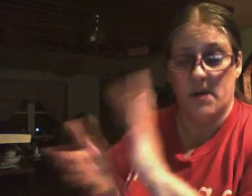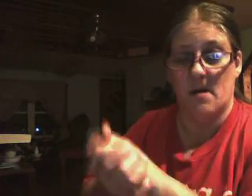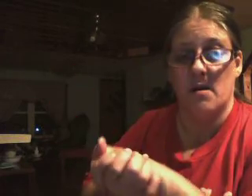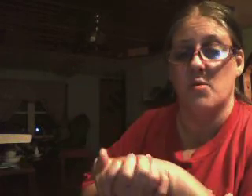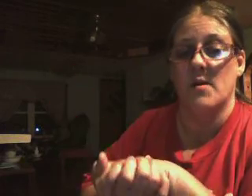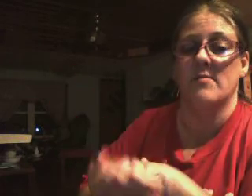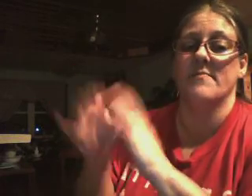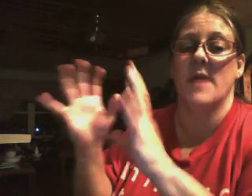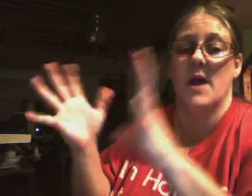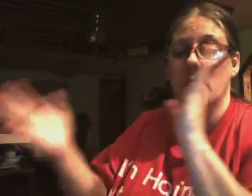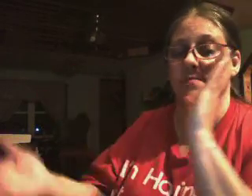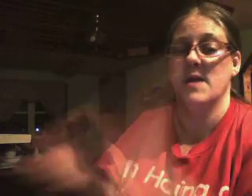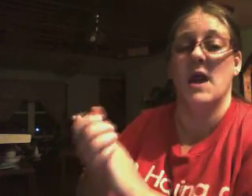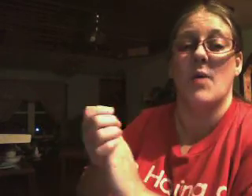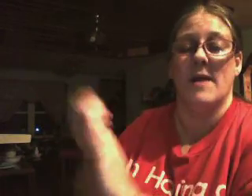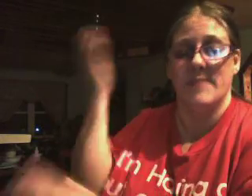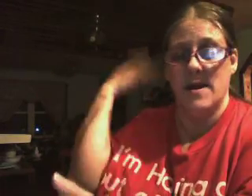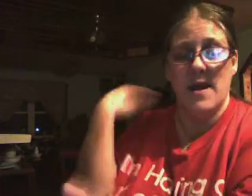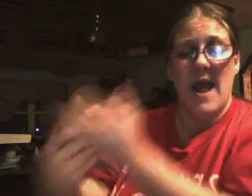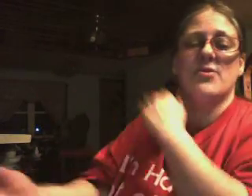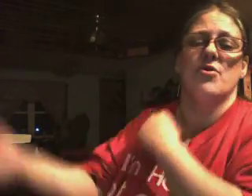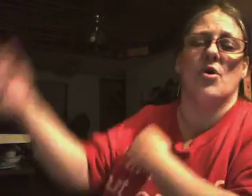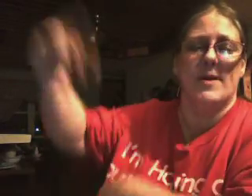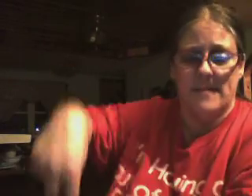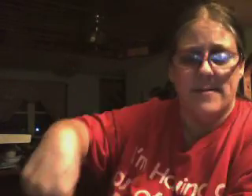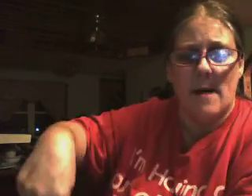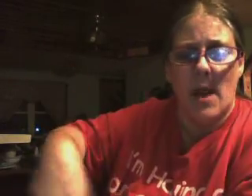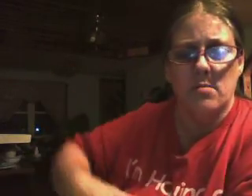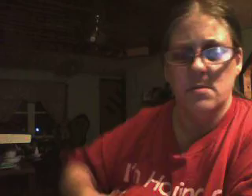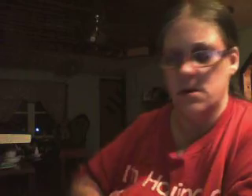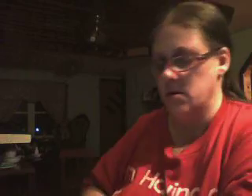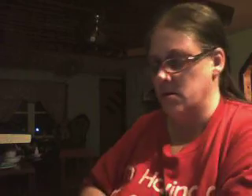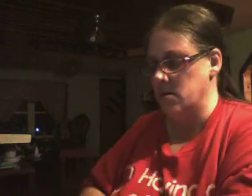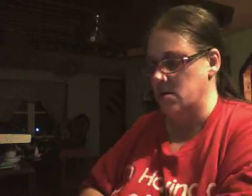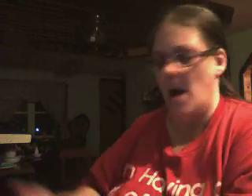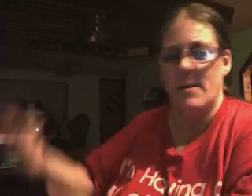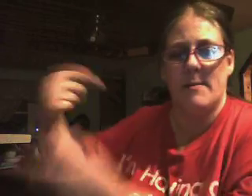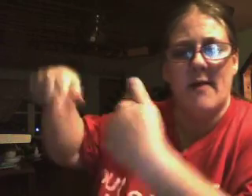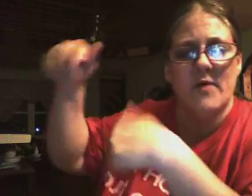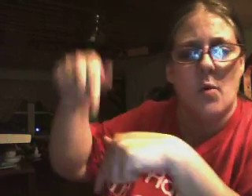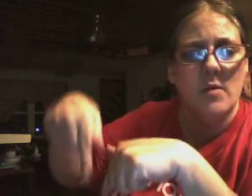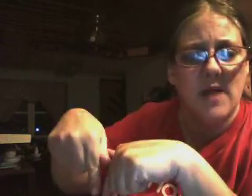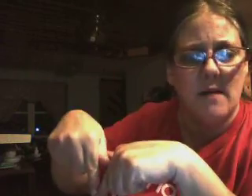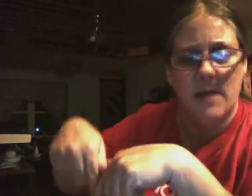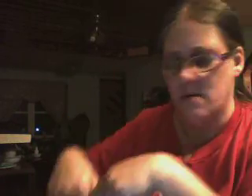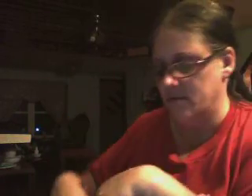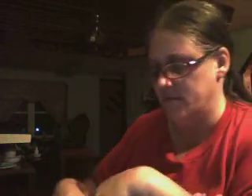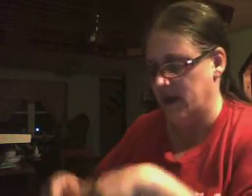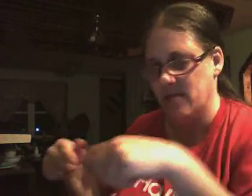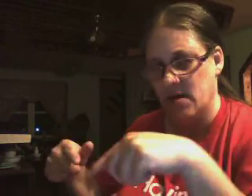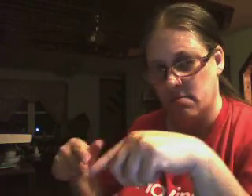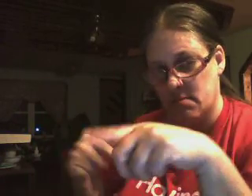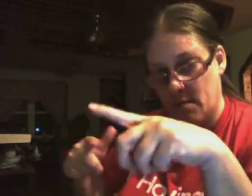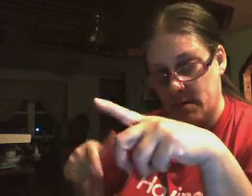if that's what they call it, or whatever. I don't know. Anyway, answer your questions down below. comment about the quote down below in the